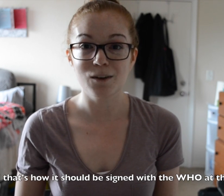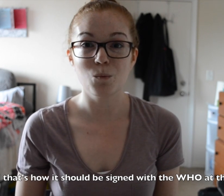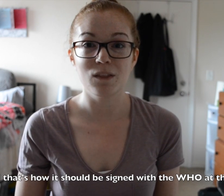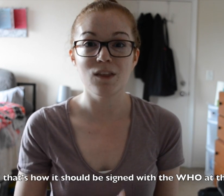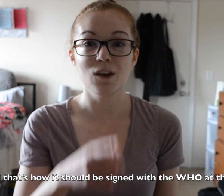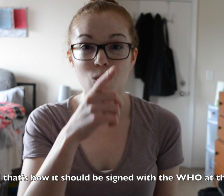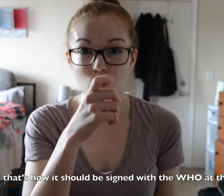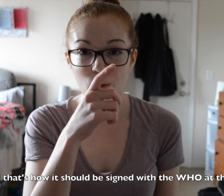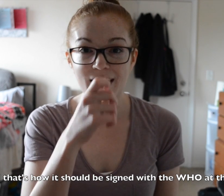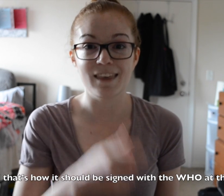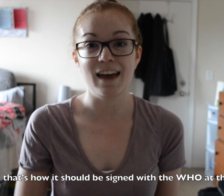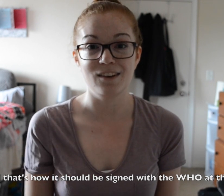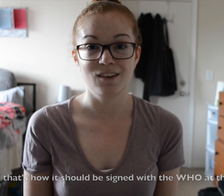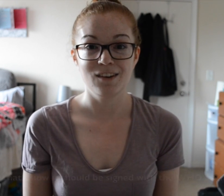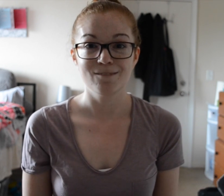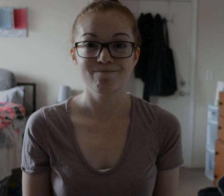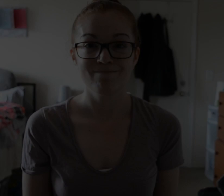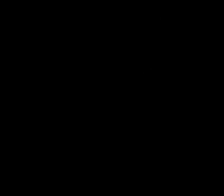with the who at the end.